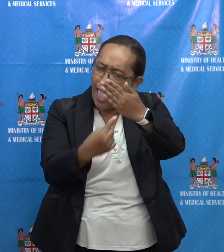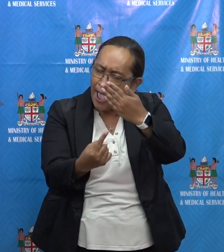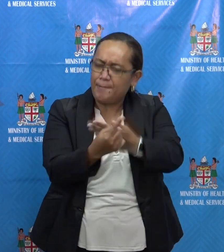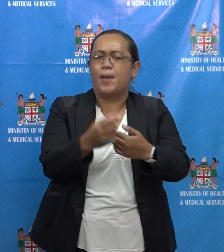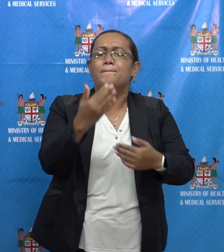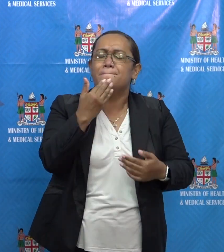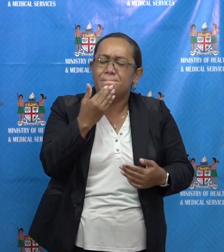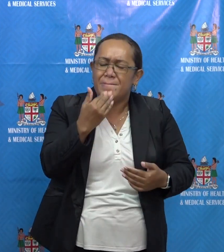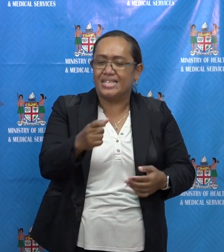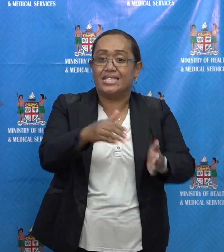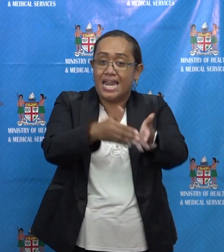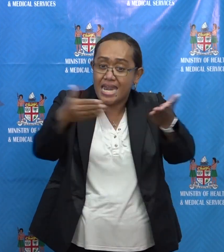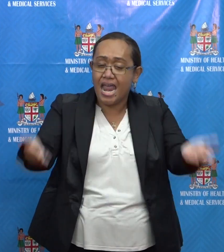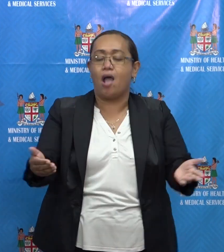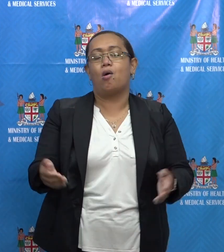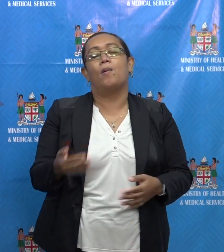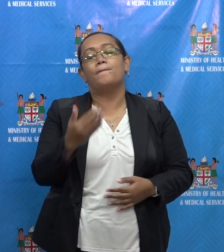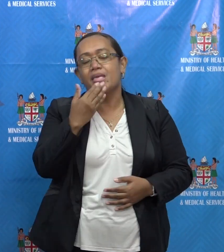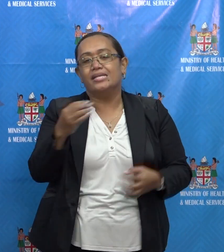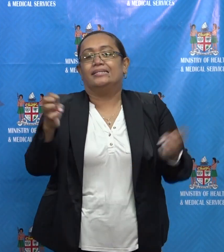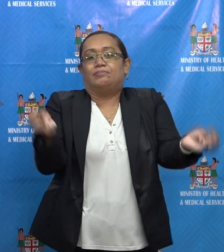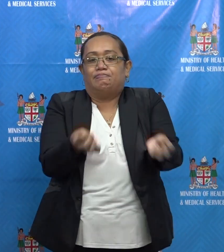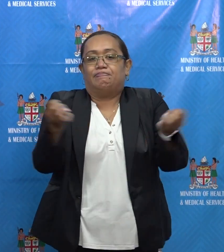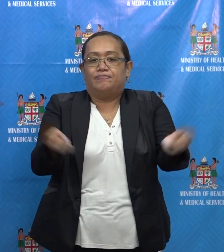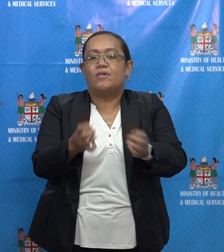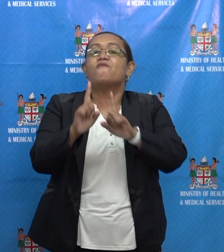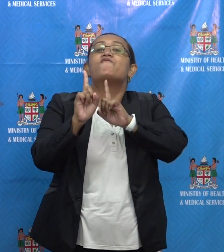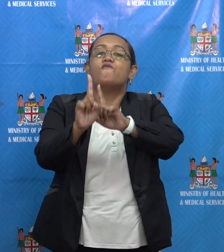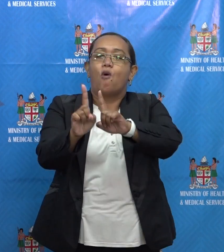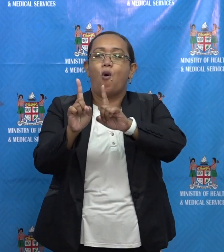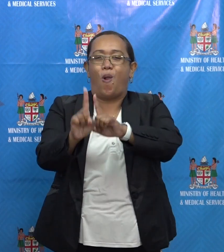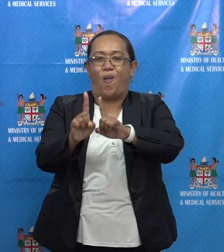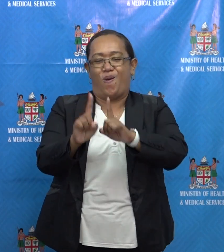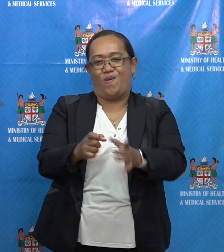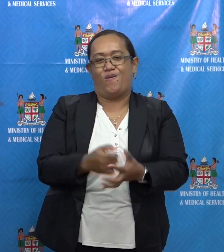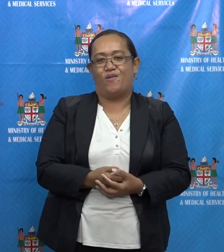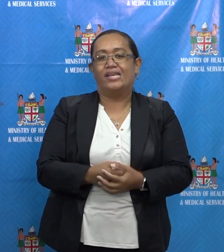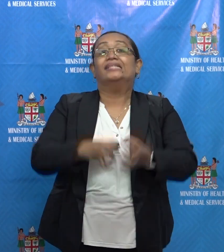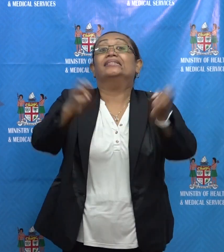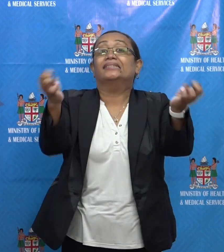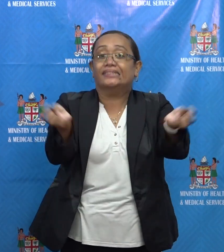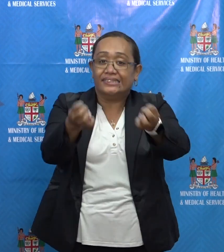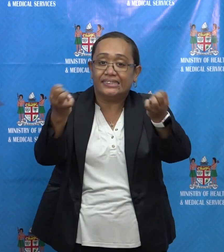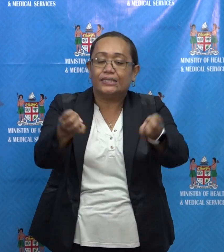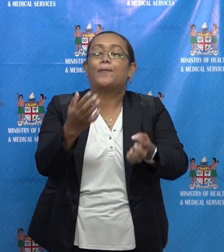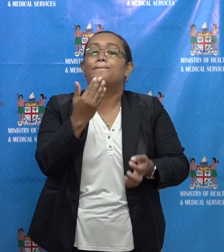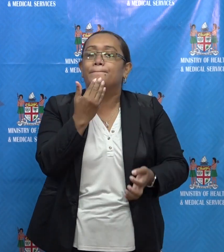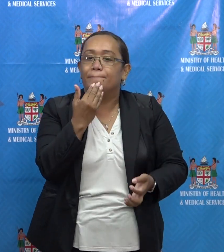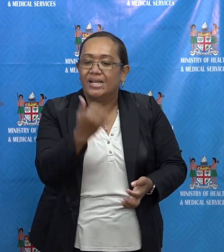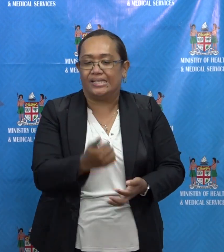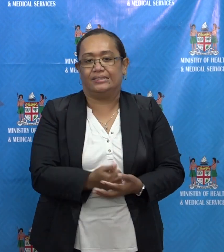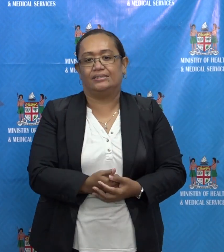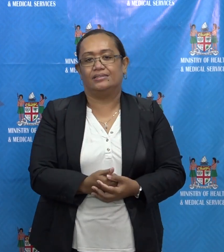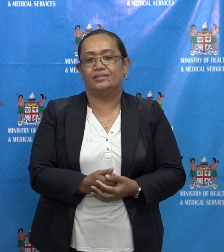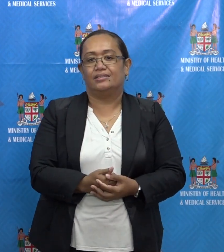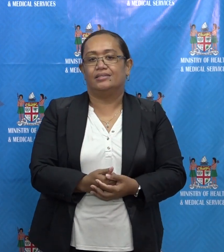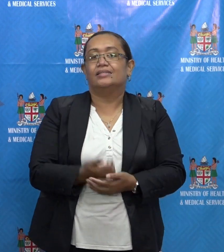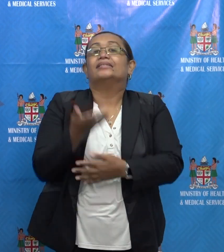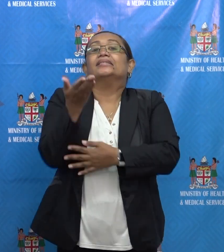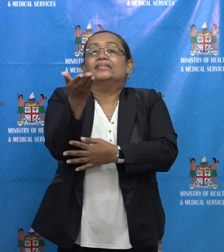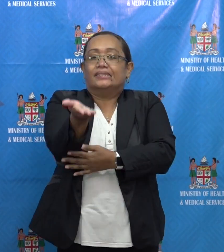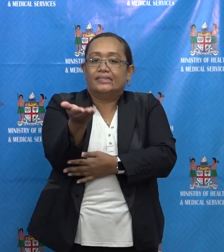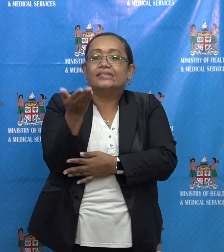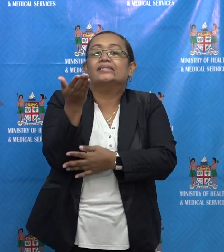measures. So for the time being, I'm still prepared to work on the idea of encouraging, persuading, and